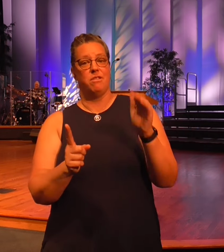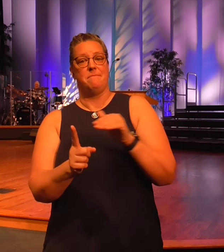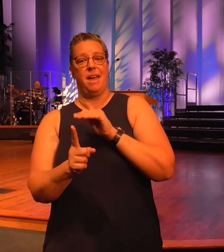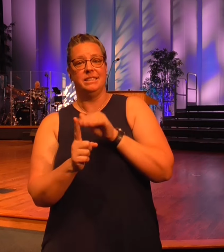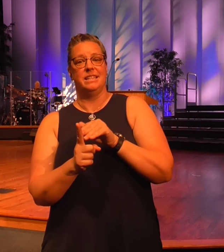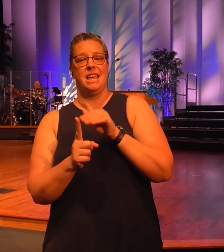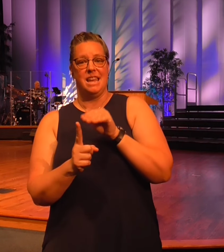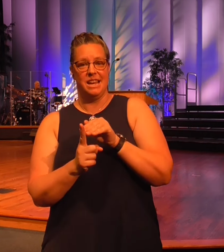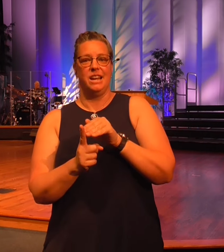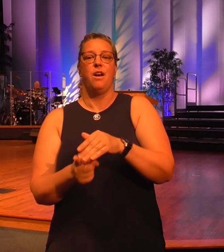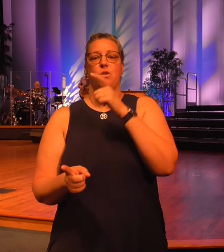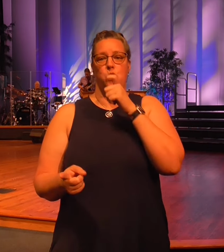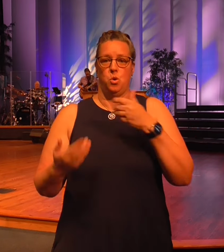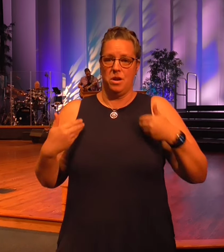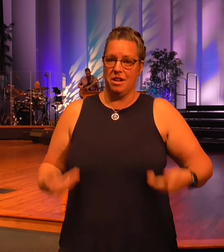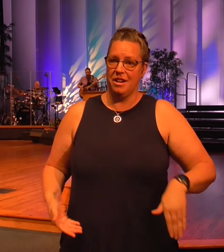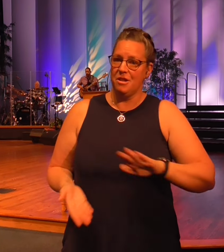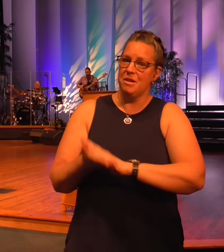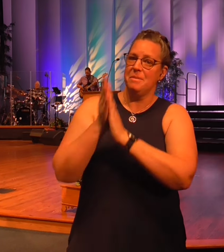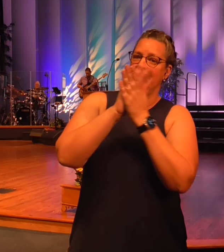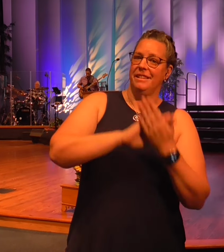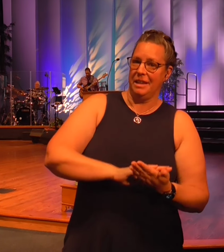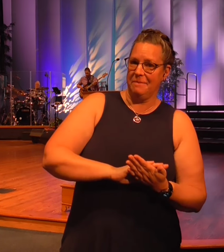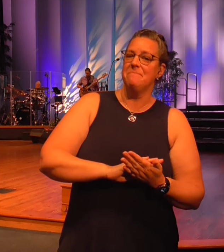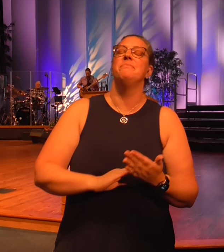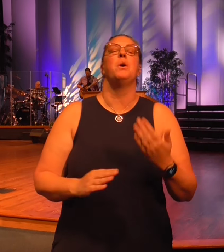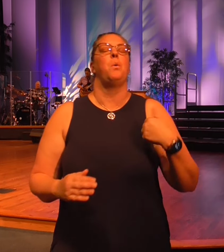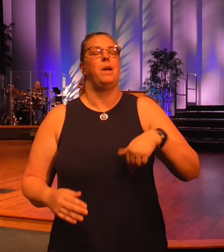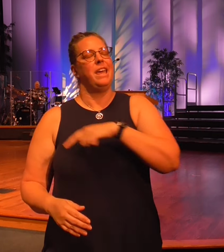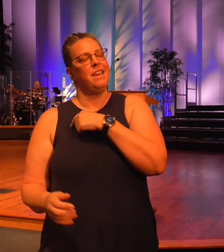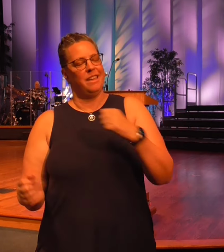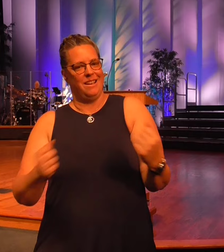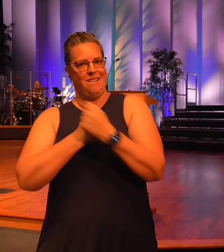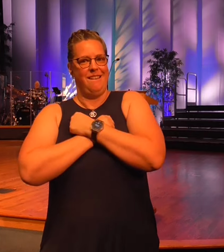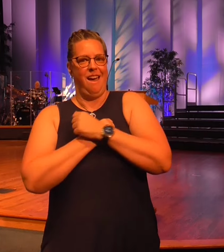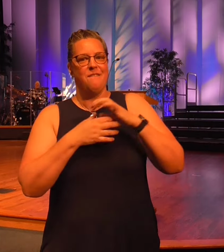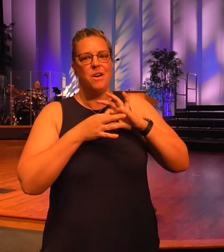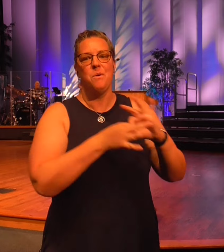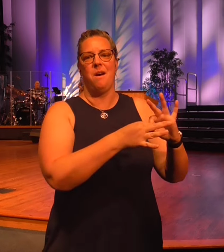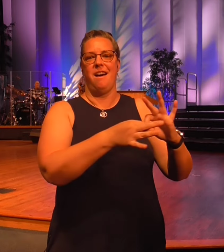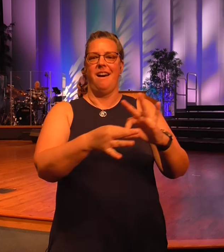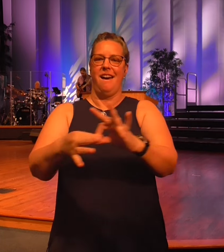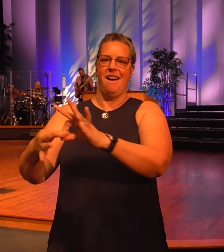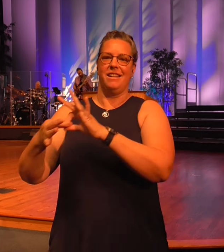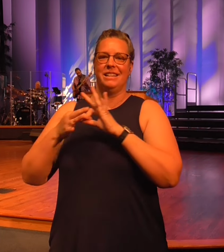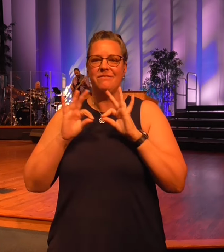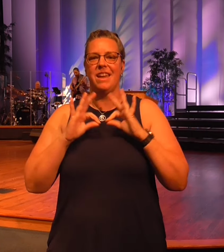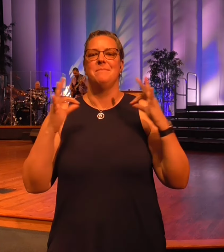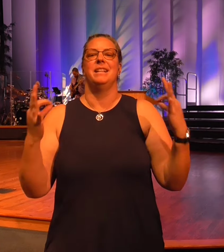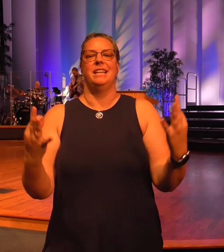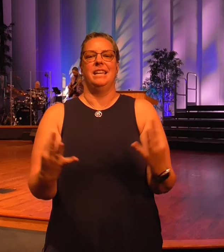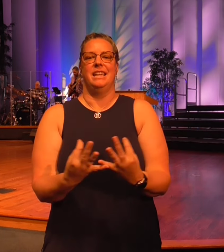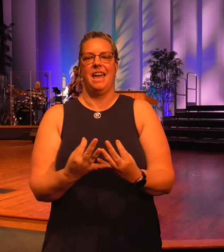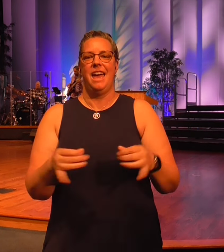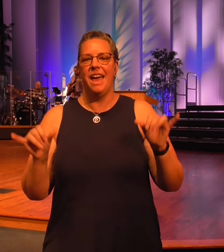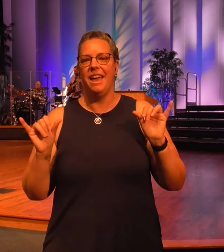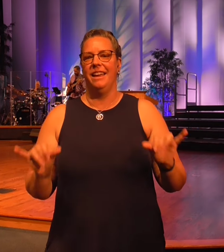be reminded of who we've come to be. We are love, we are one big